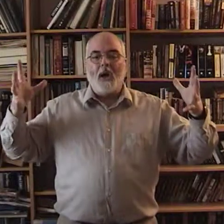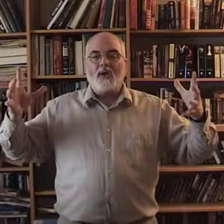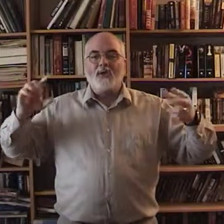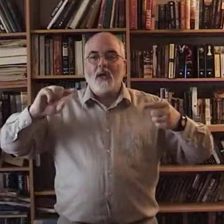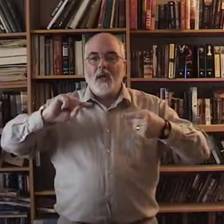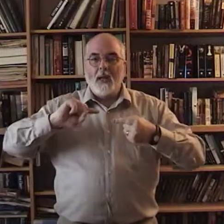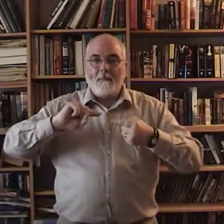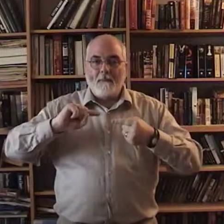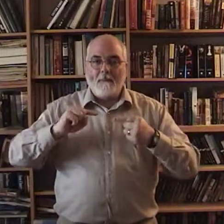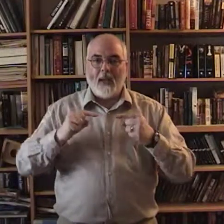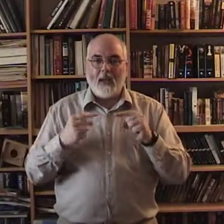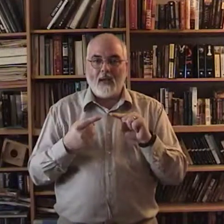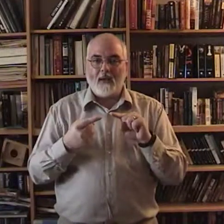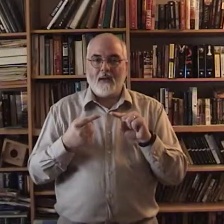Much pain.